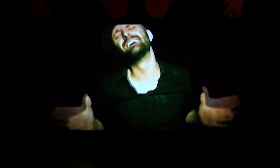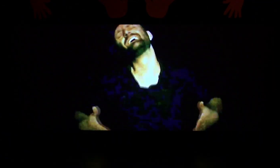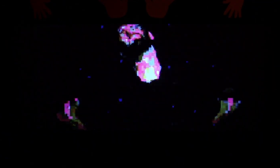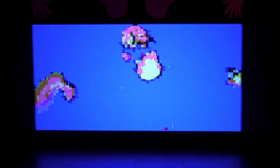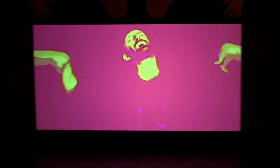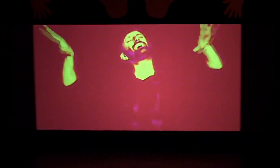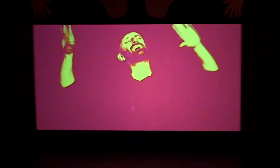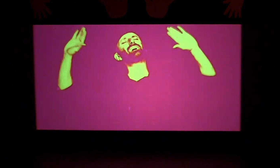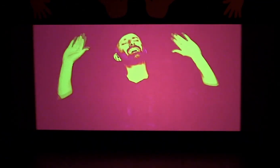and soars.